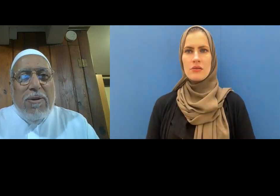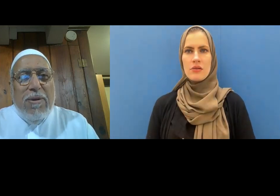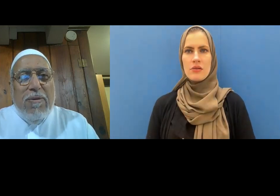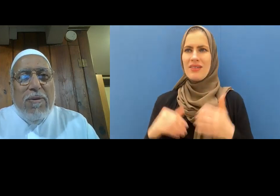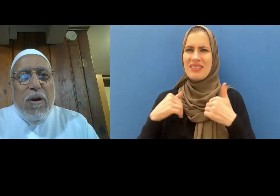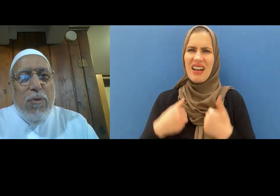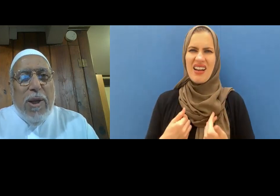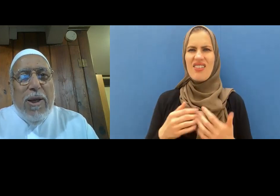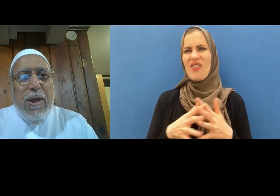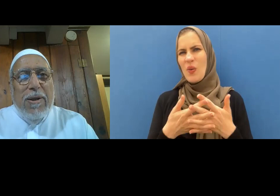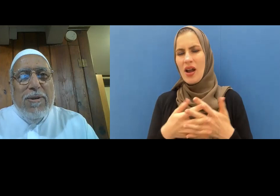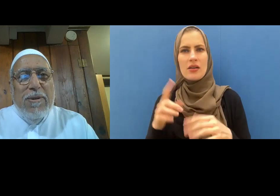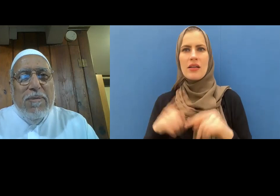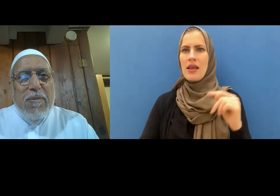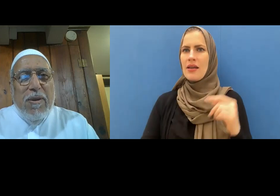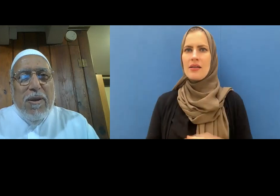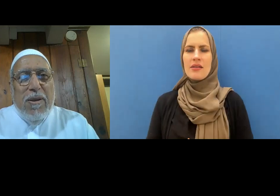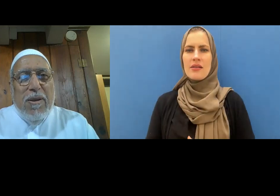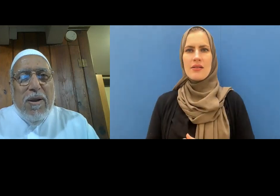tired of reading it.